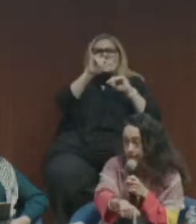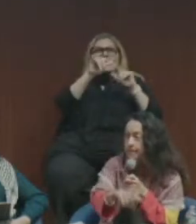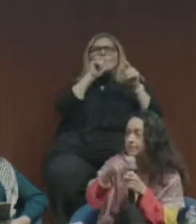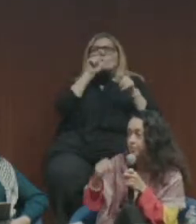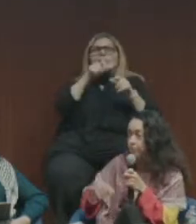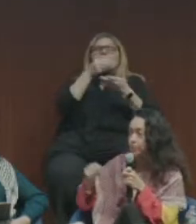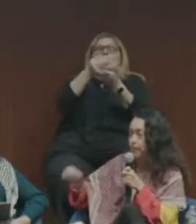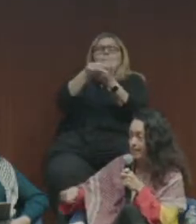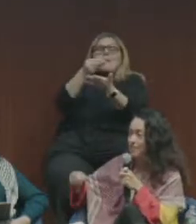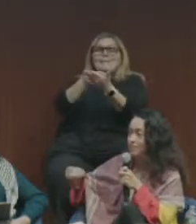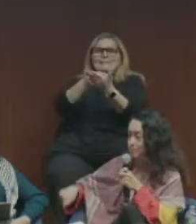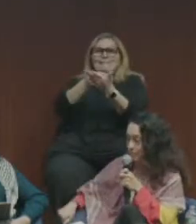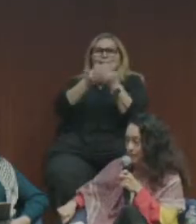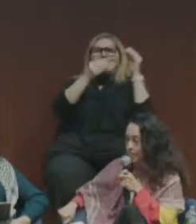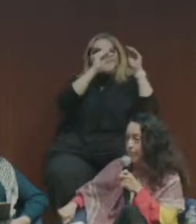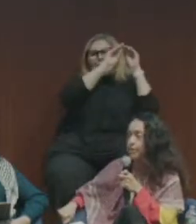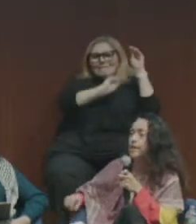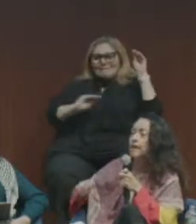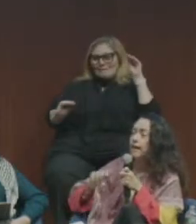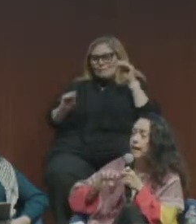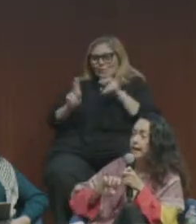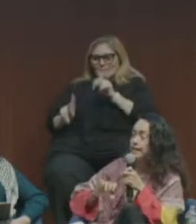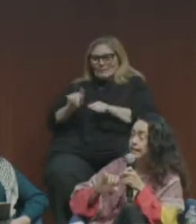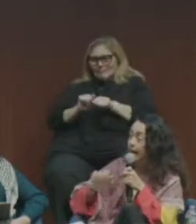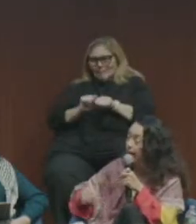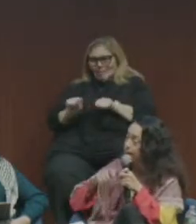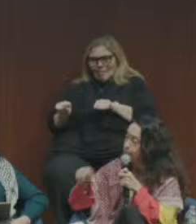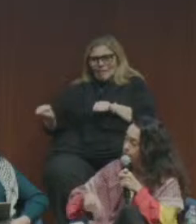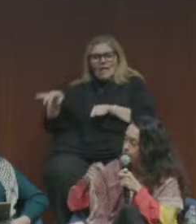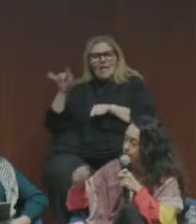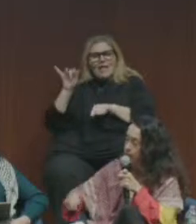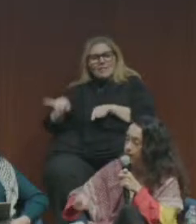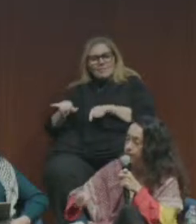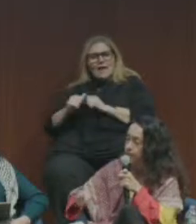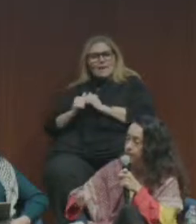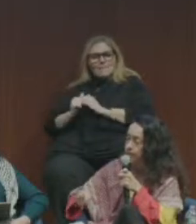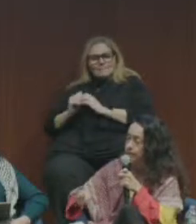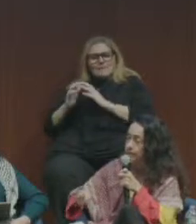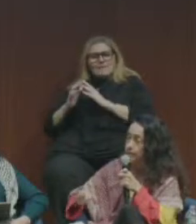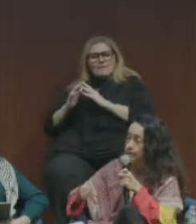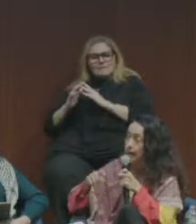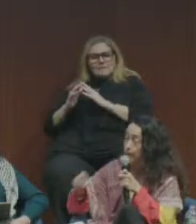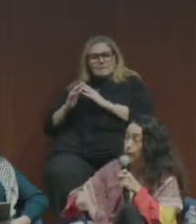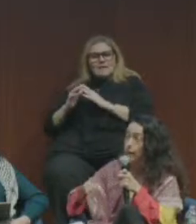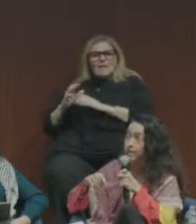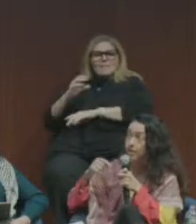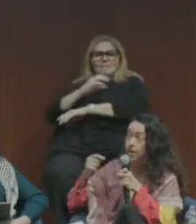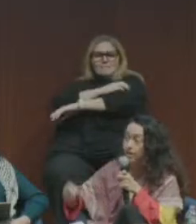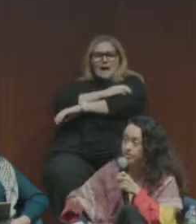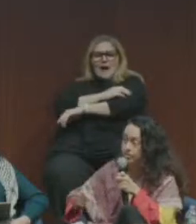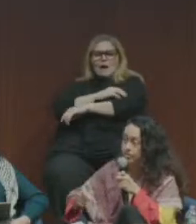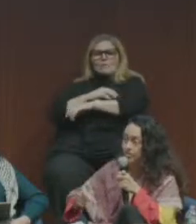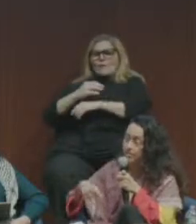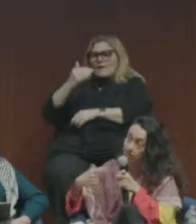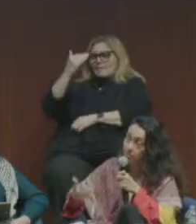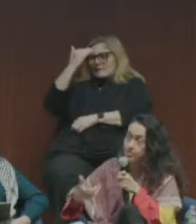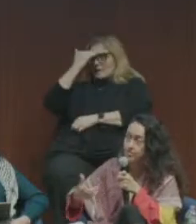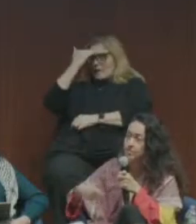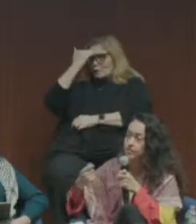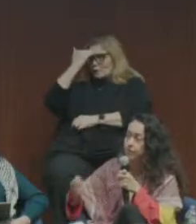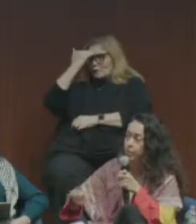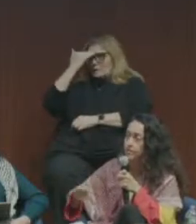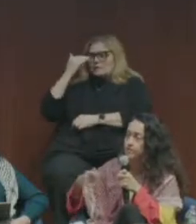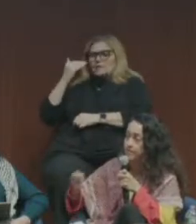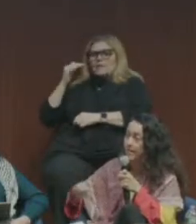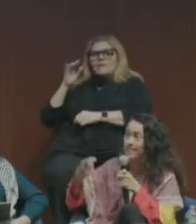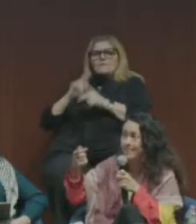the money to go directly to people, and that builds up the power and the consciousness